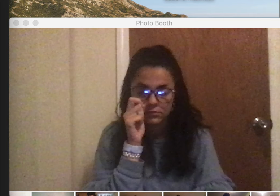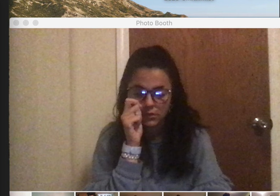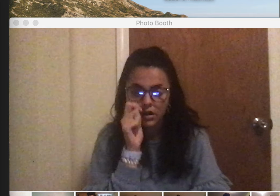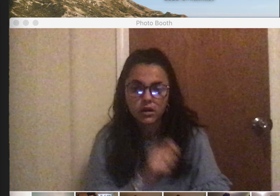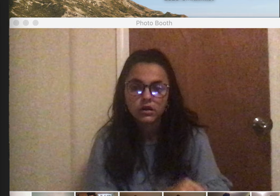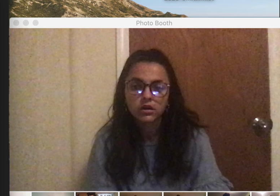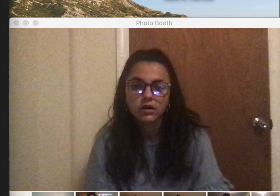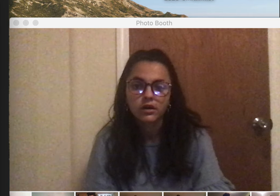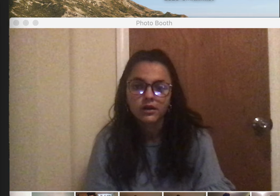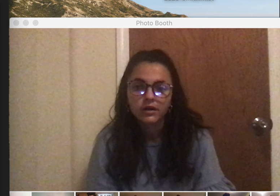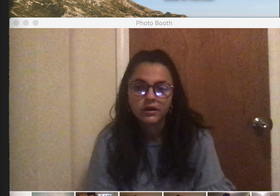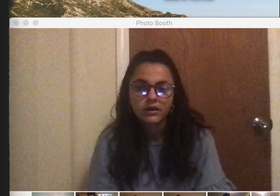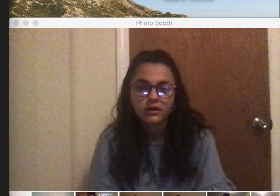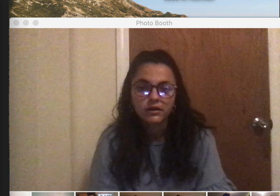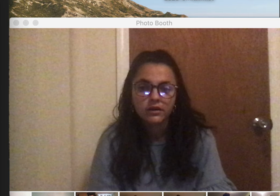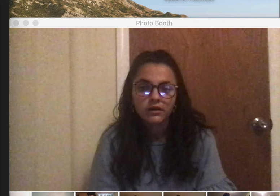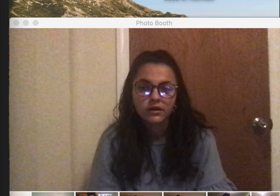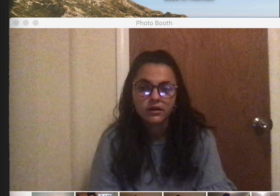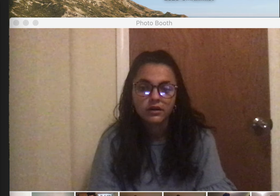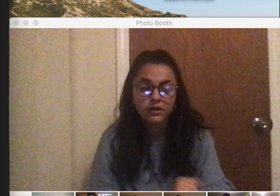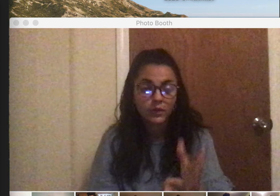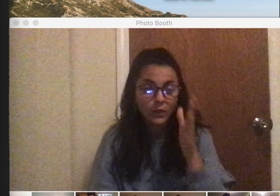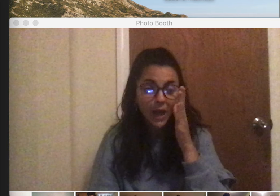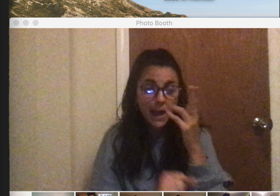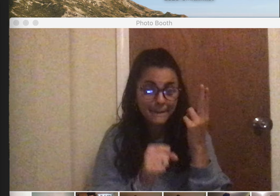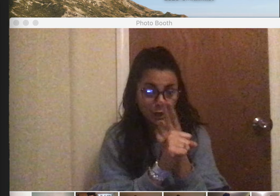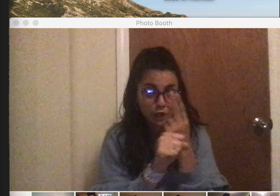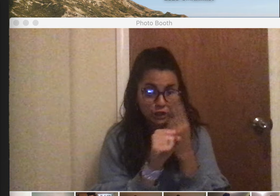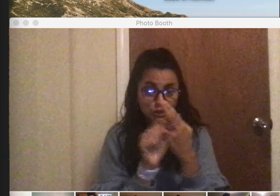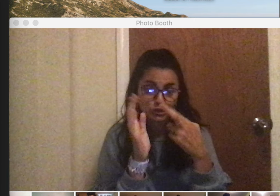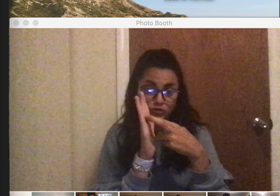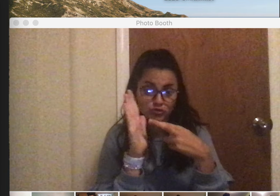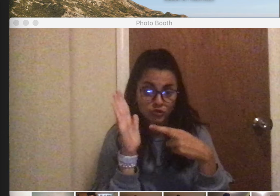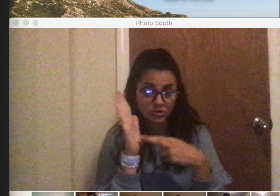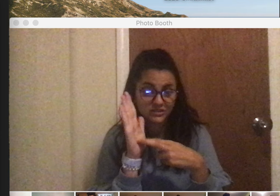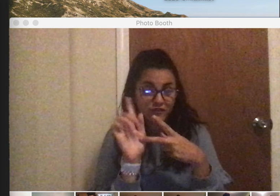All right, so we're going to be using one of the rules from yesterday,